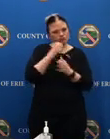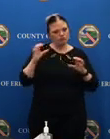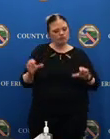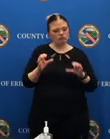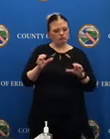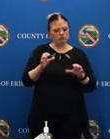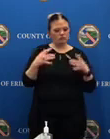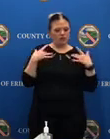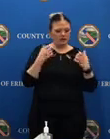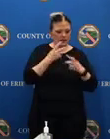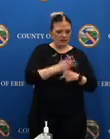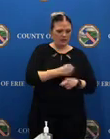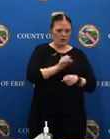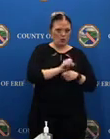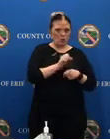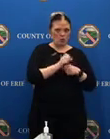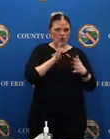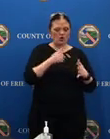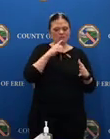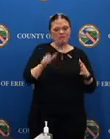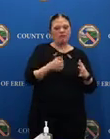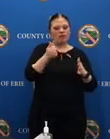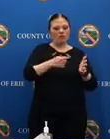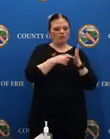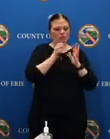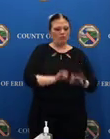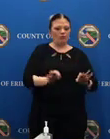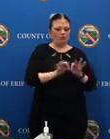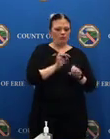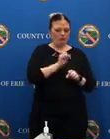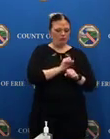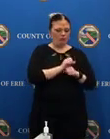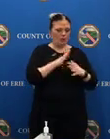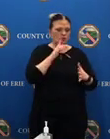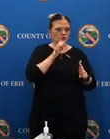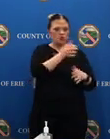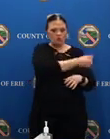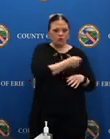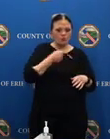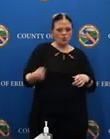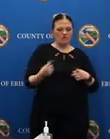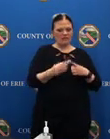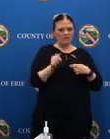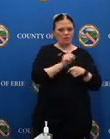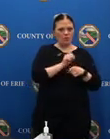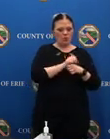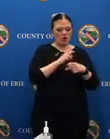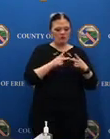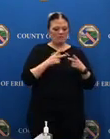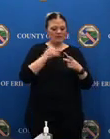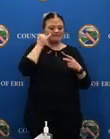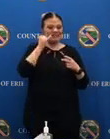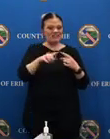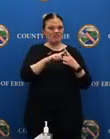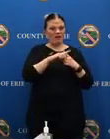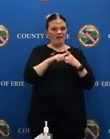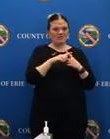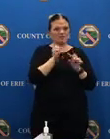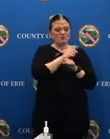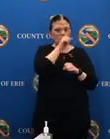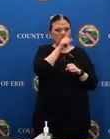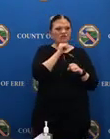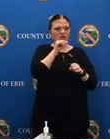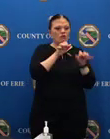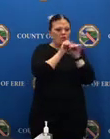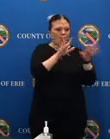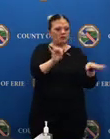test healthcare workers and other essential employees to remove them from the workplace if they're positive, to make sure they don't